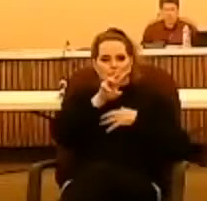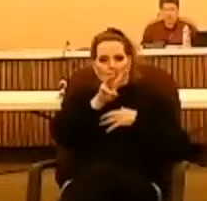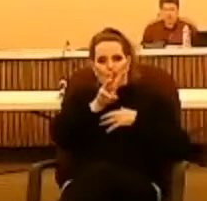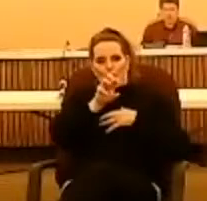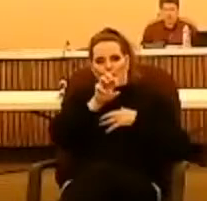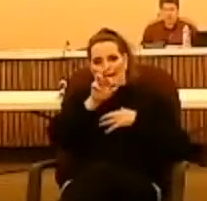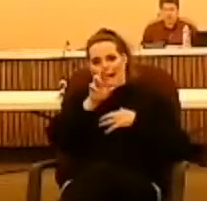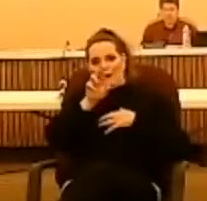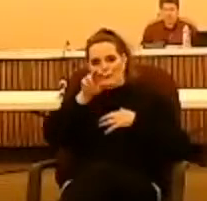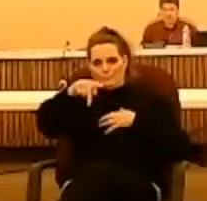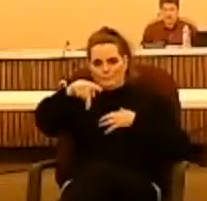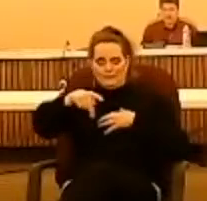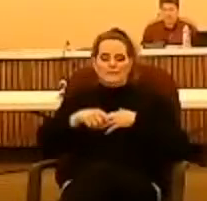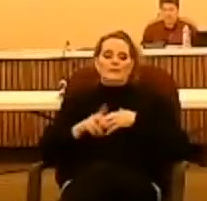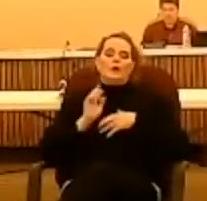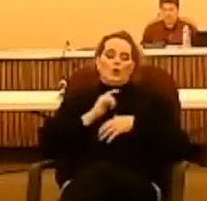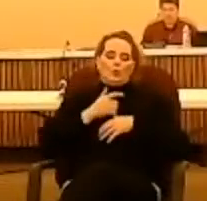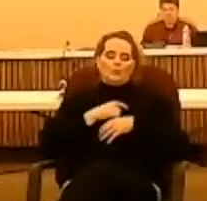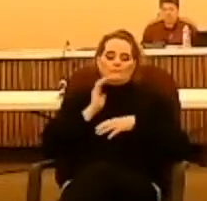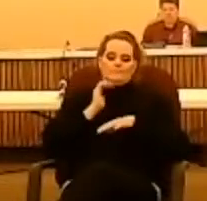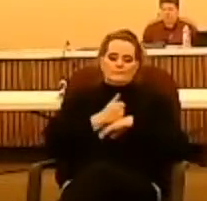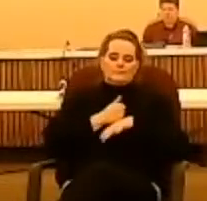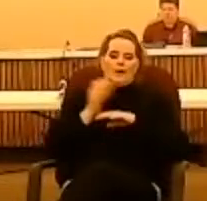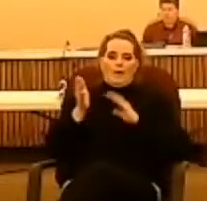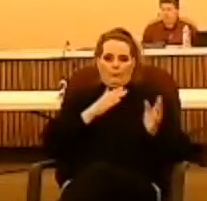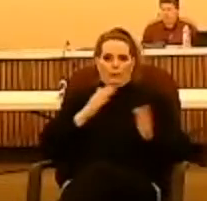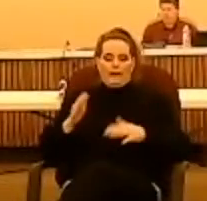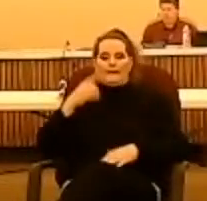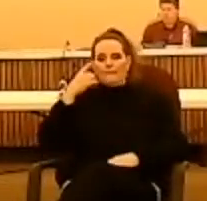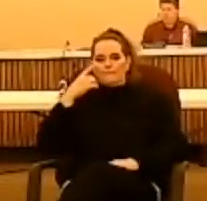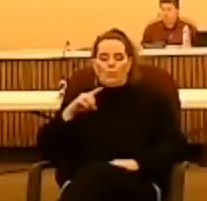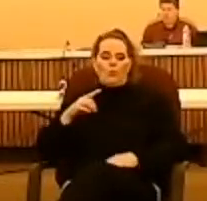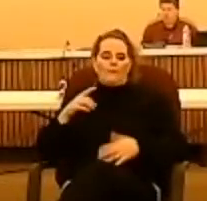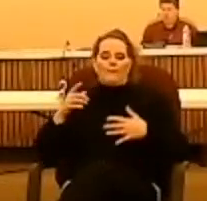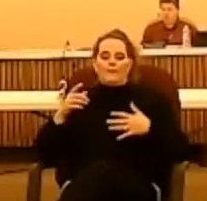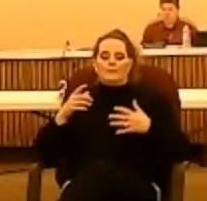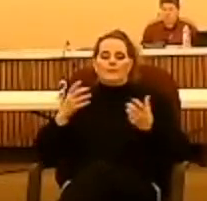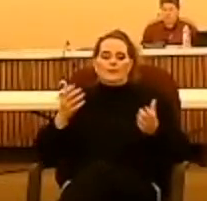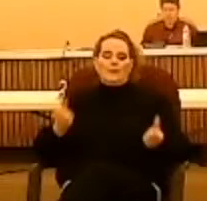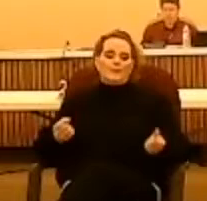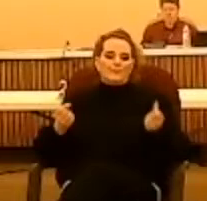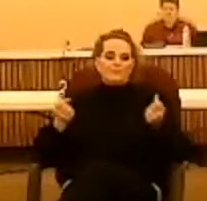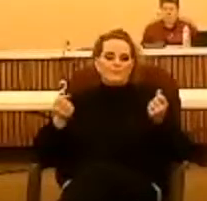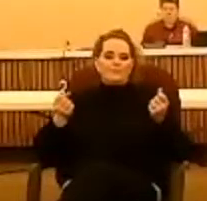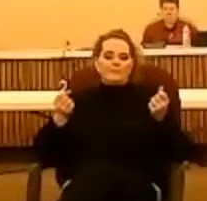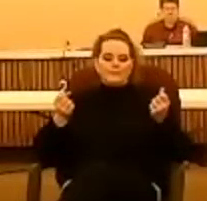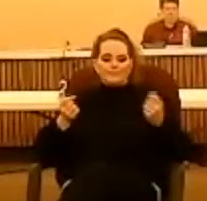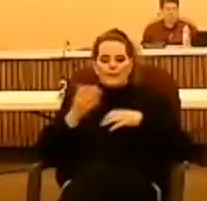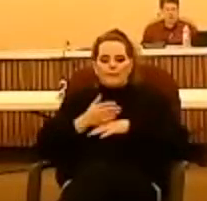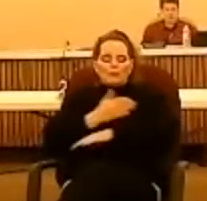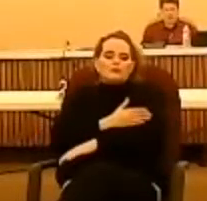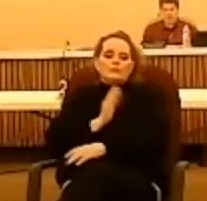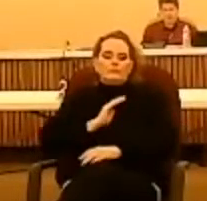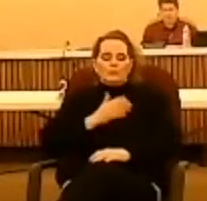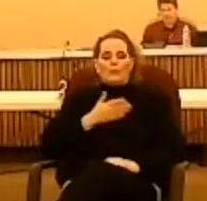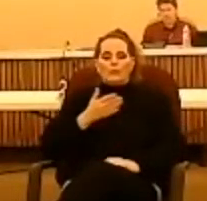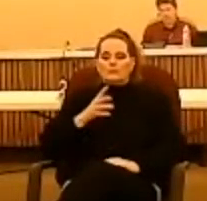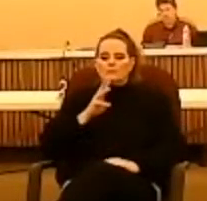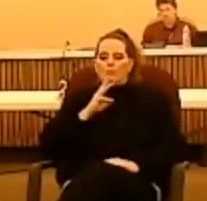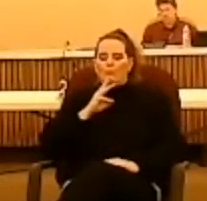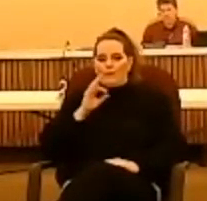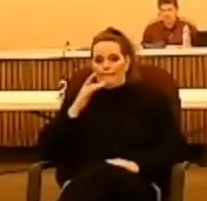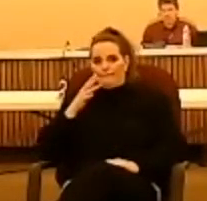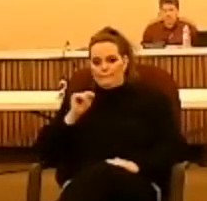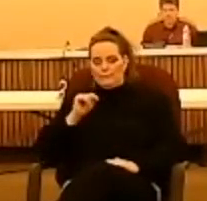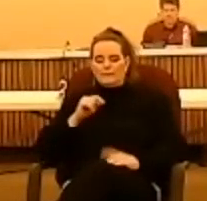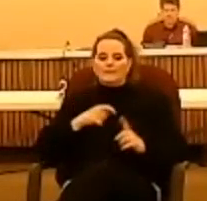We're putting together a plan for, a bunch of improvements to our waterfront. That both includes